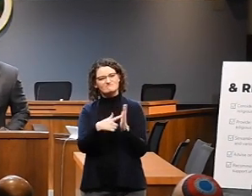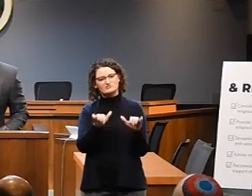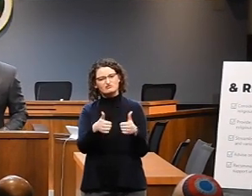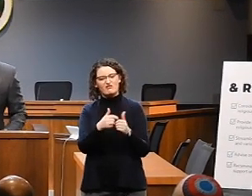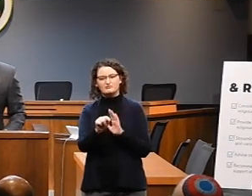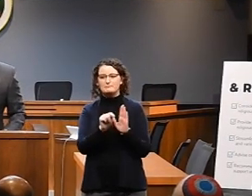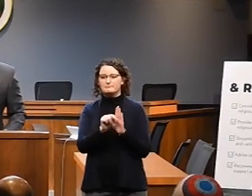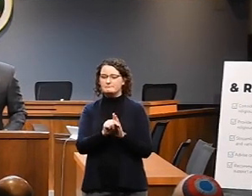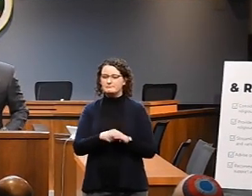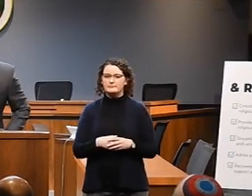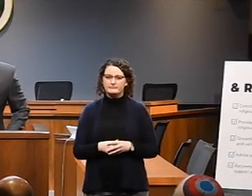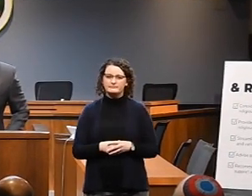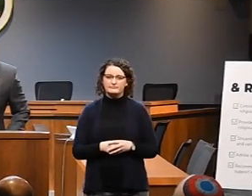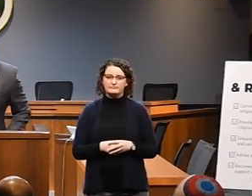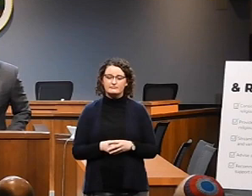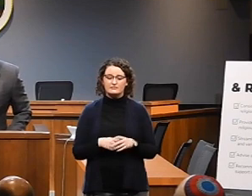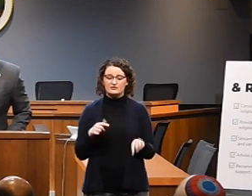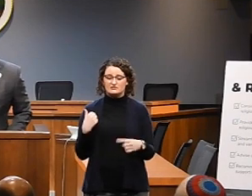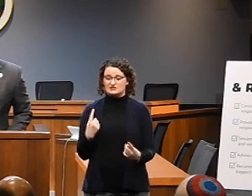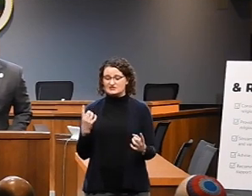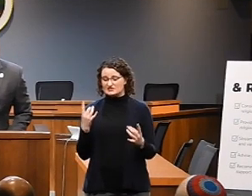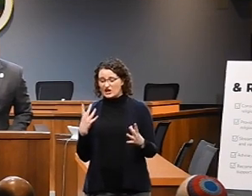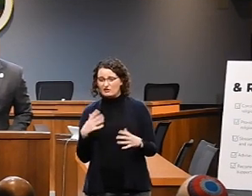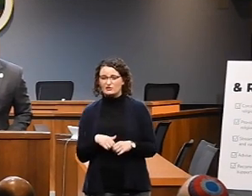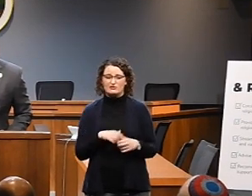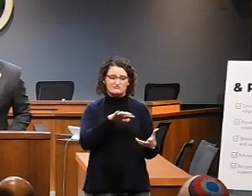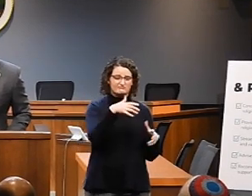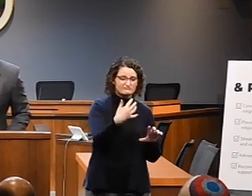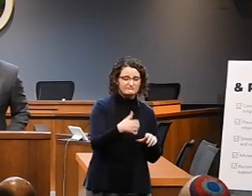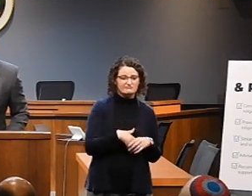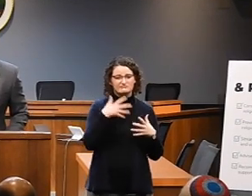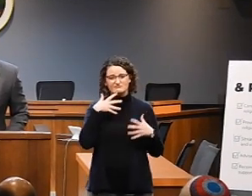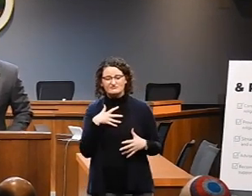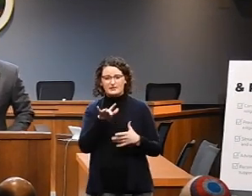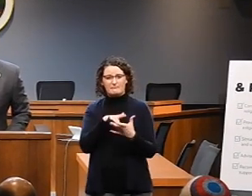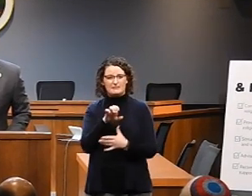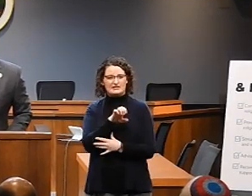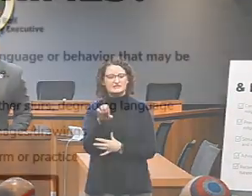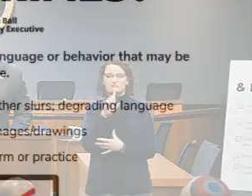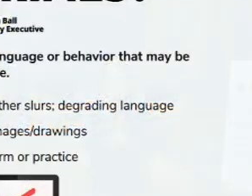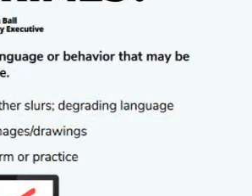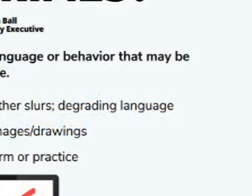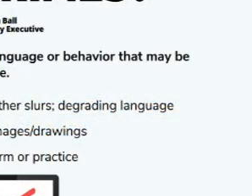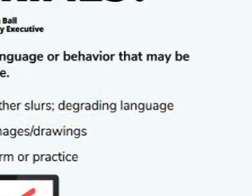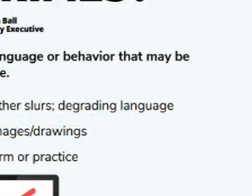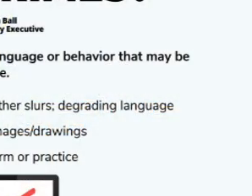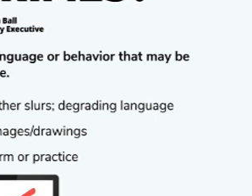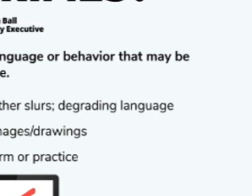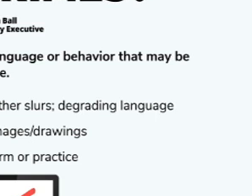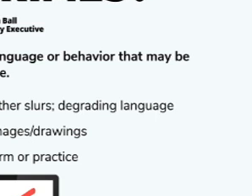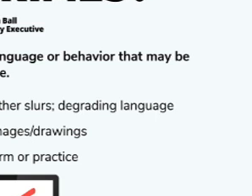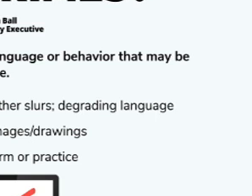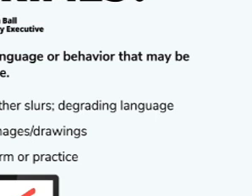times. Since the terror and turmoil and despair in the Middle East began, we have seen an increase in hatred,